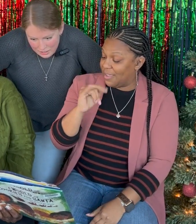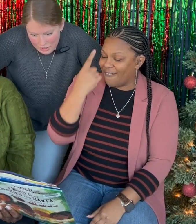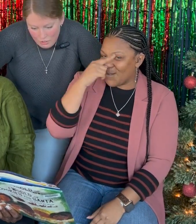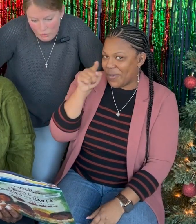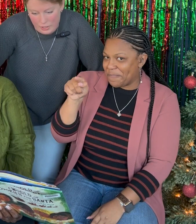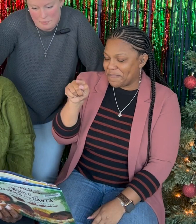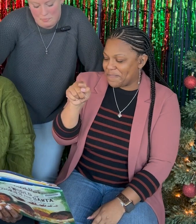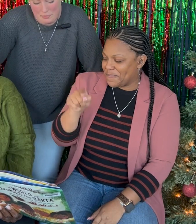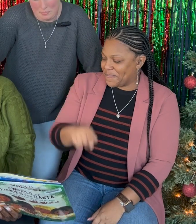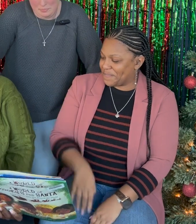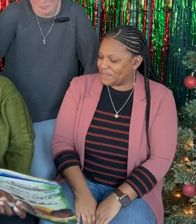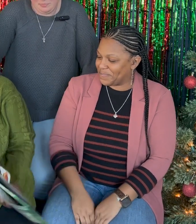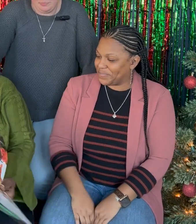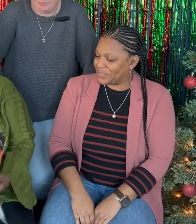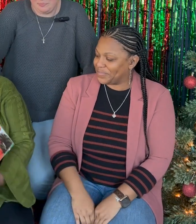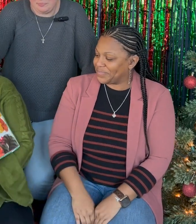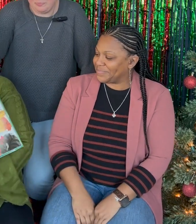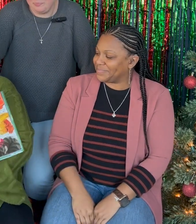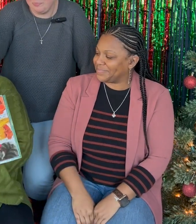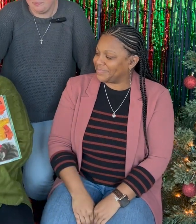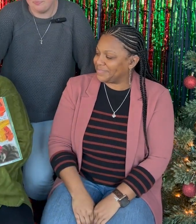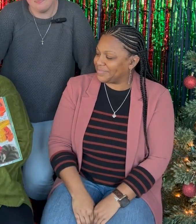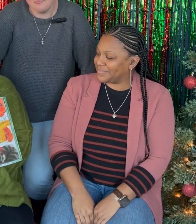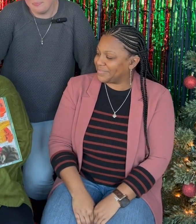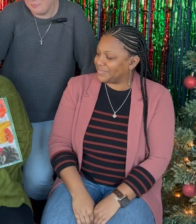Maikokalachi, for him.